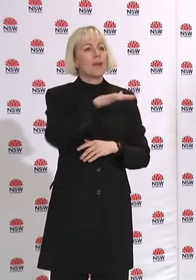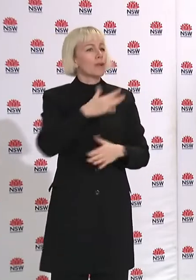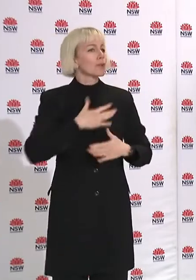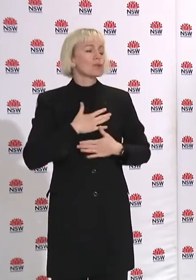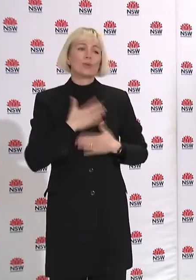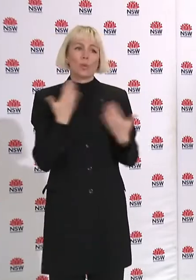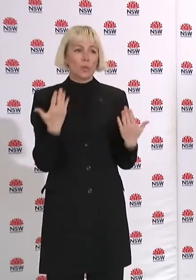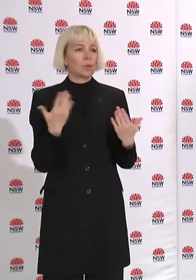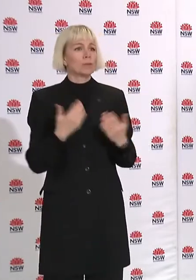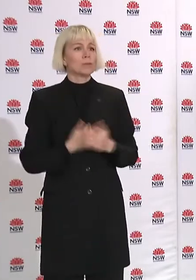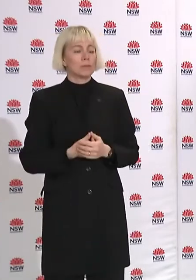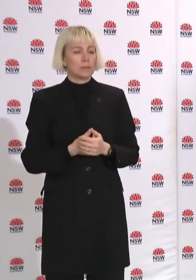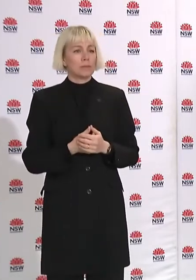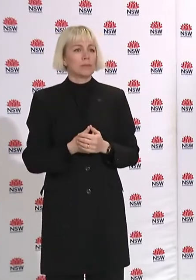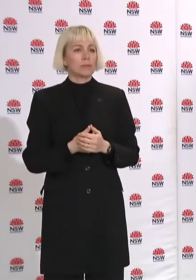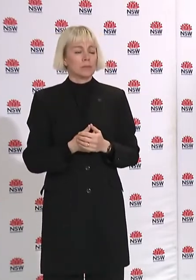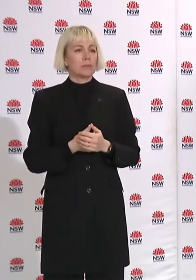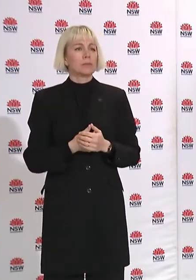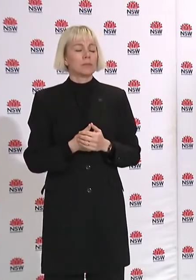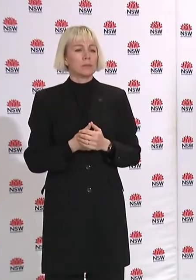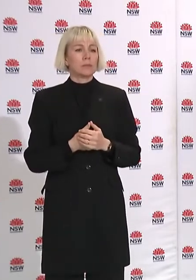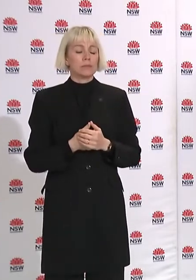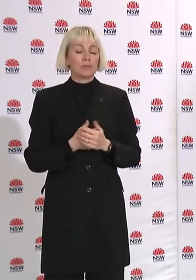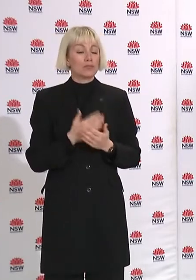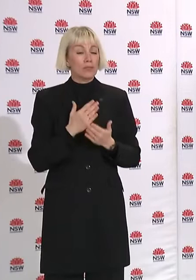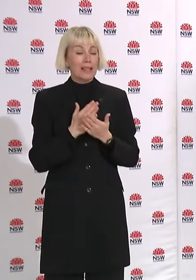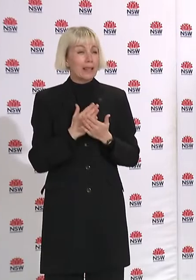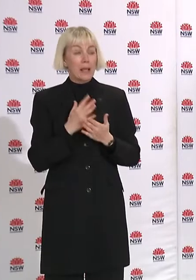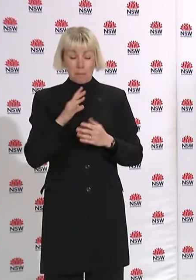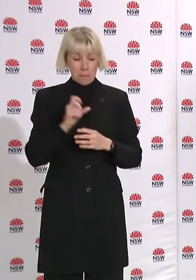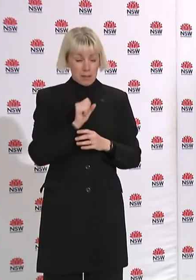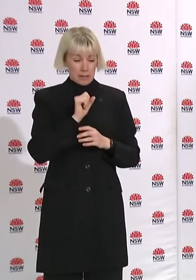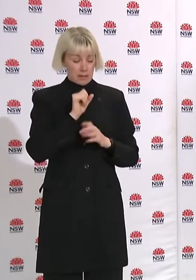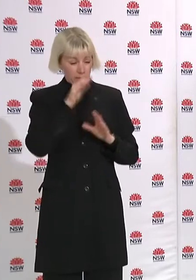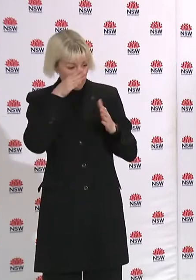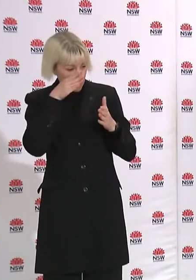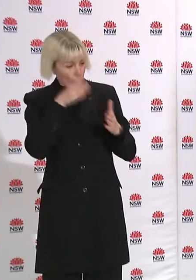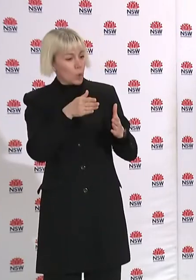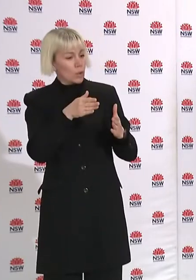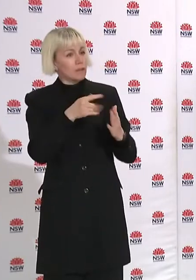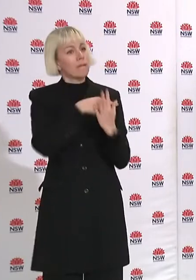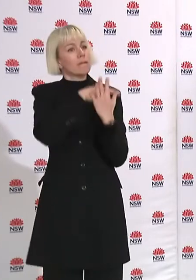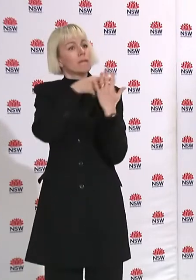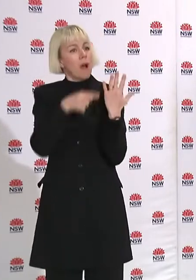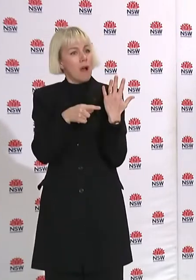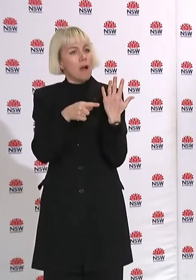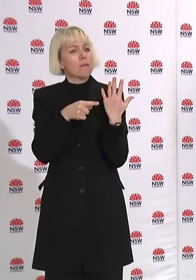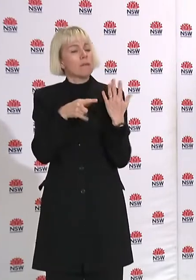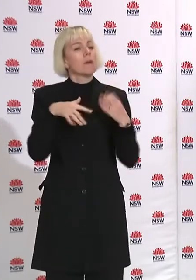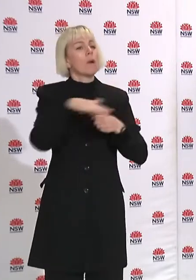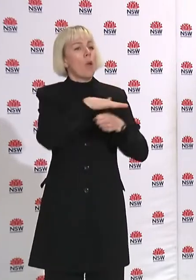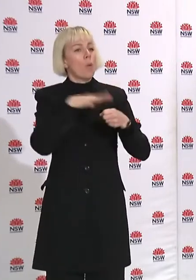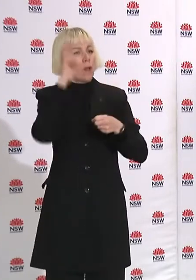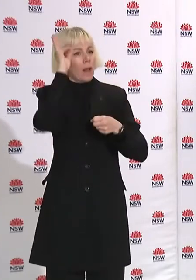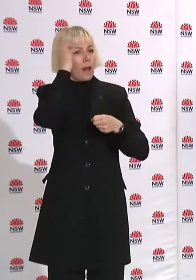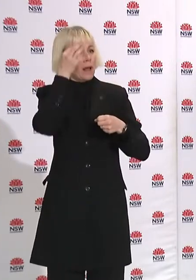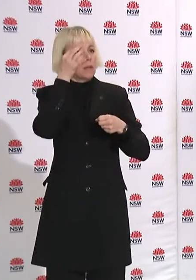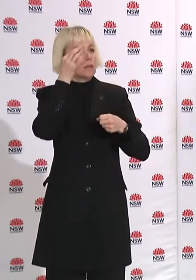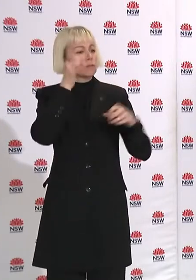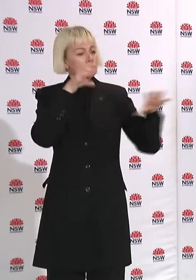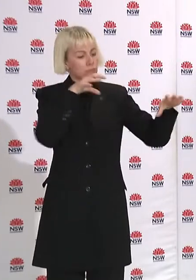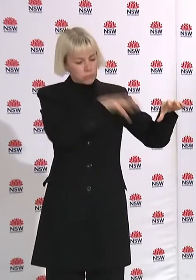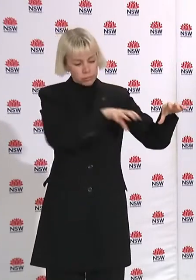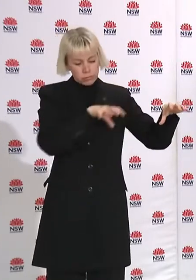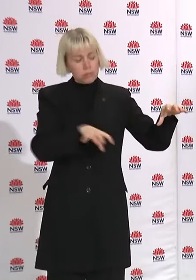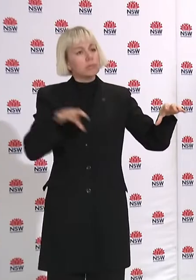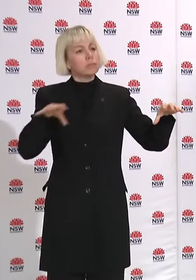more targeted and localised approach, as well as looking at other parts of Greater Metropolitan Sydney and what adjustments need to be